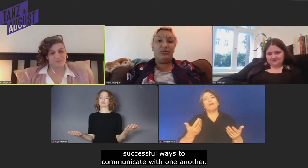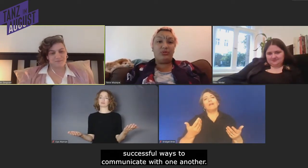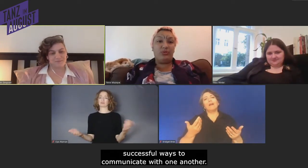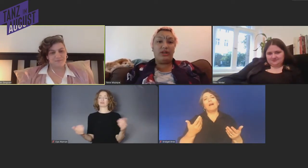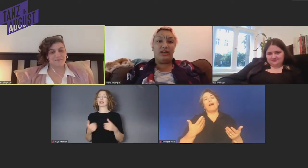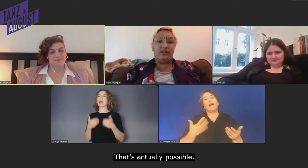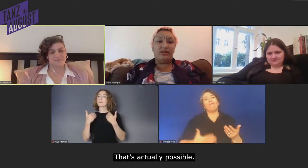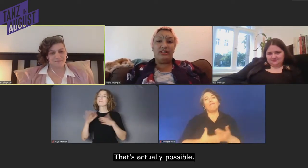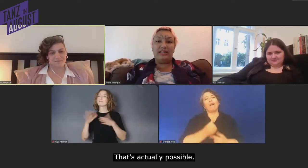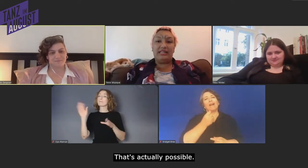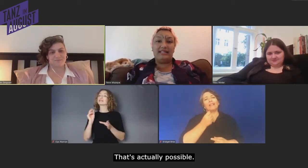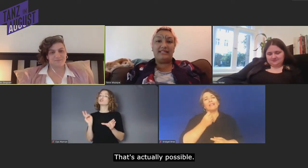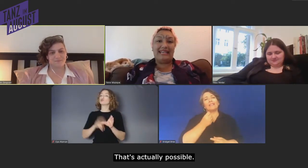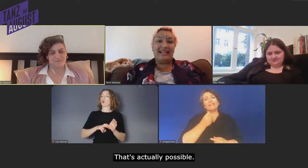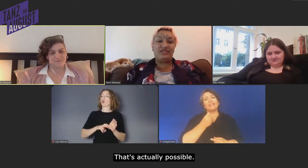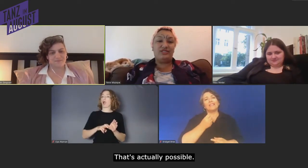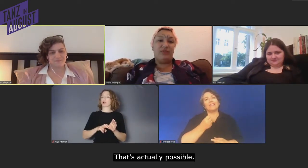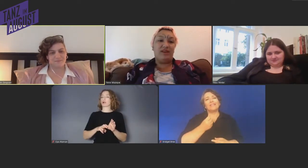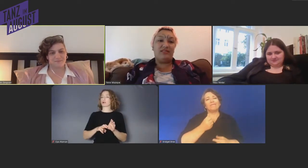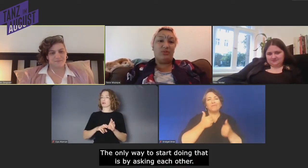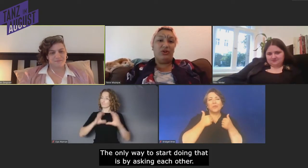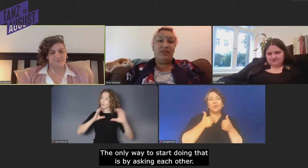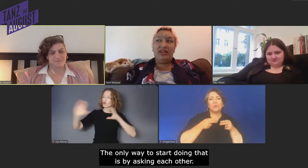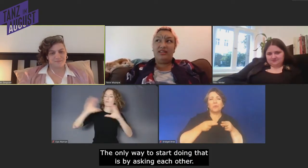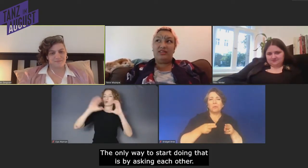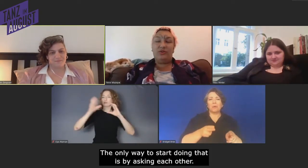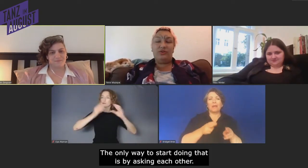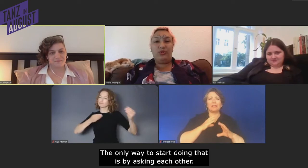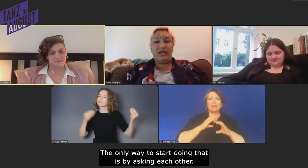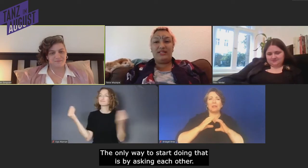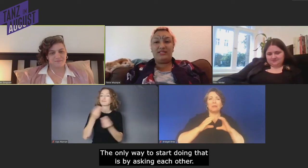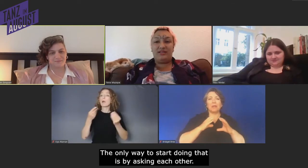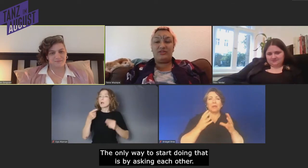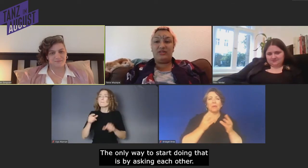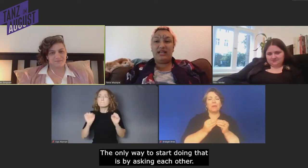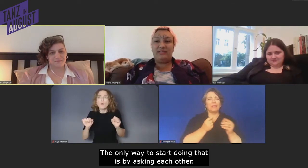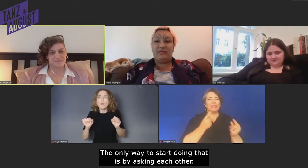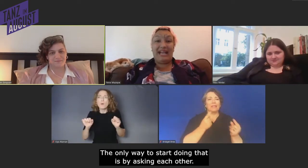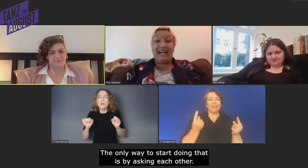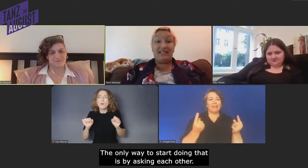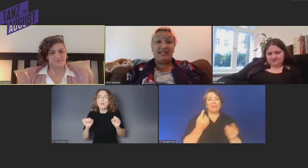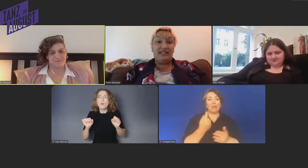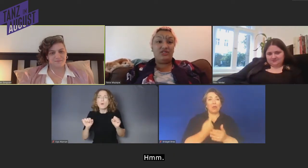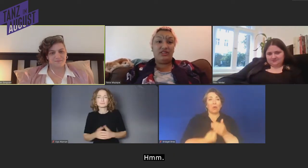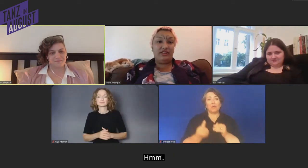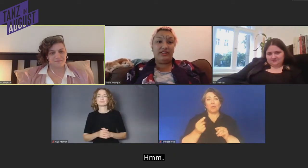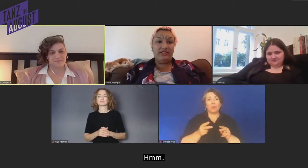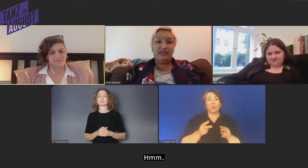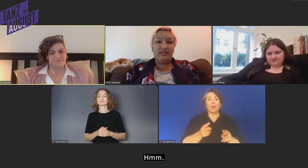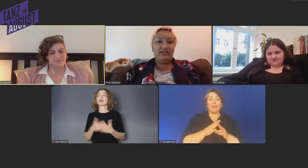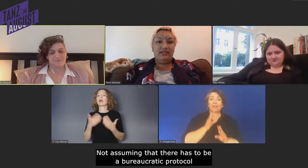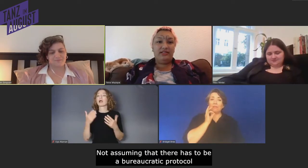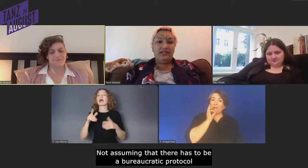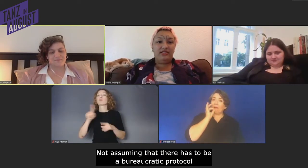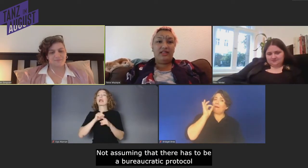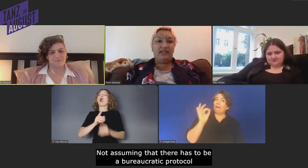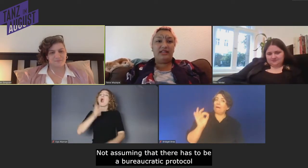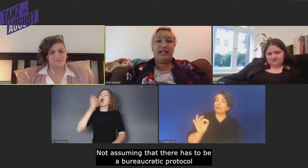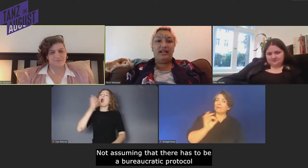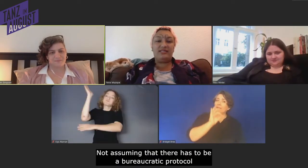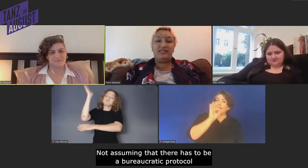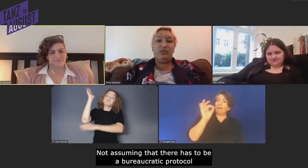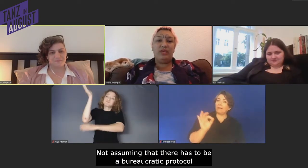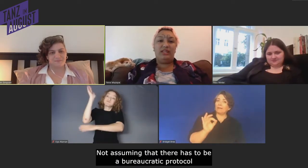communicate with one another, and that that's actually possible. That the only way to start doing that is by asking each other, not